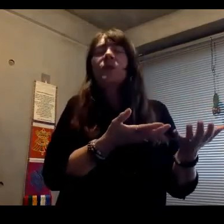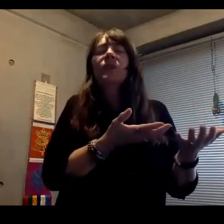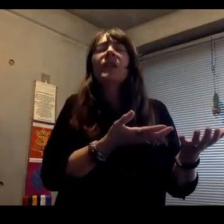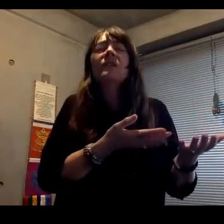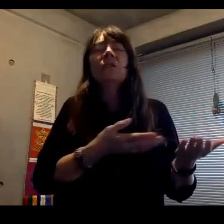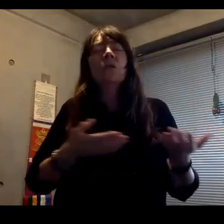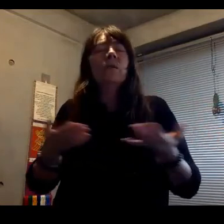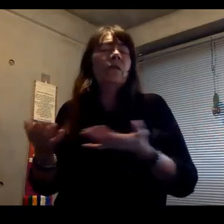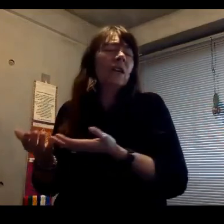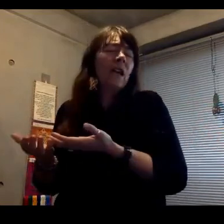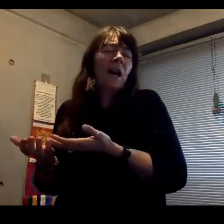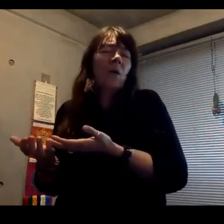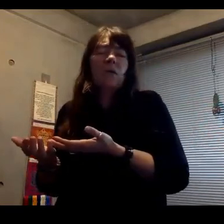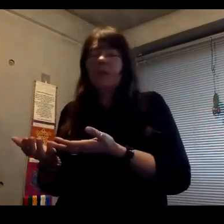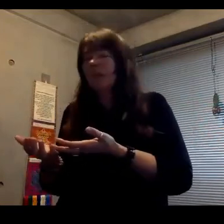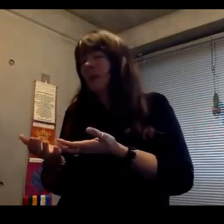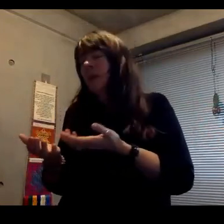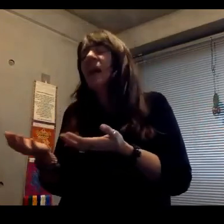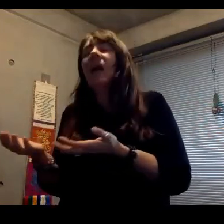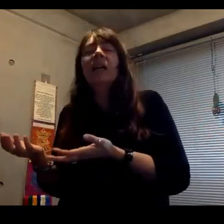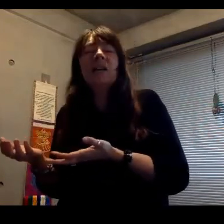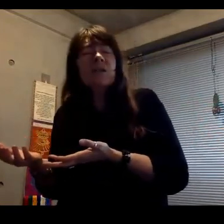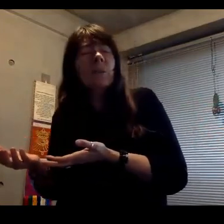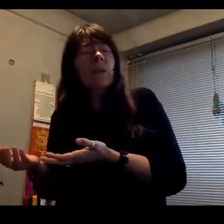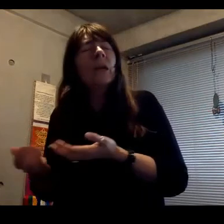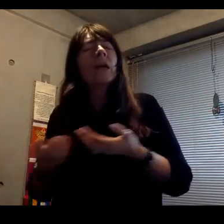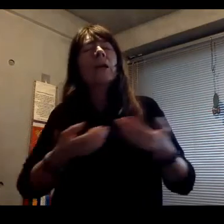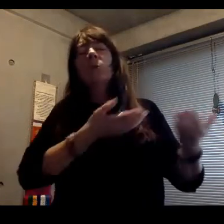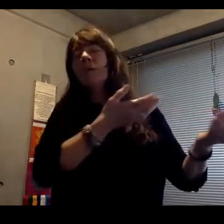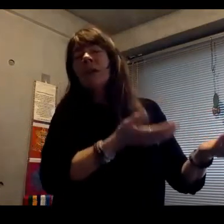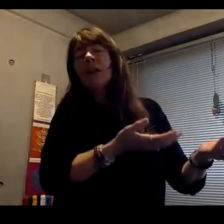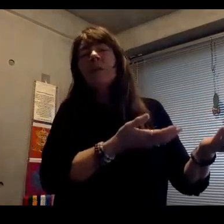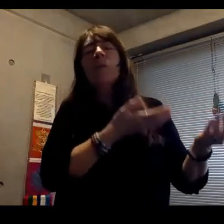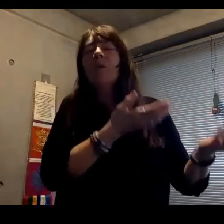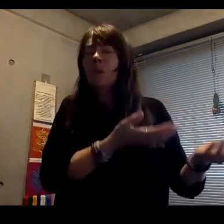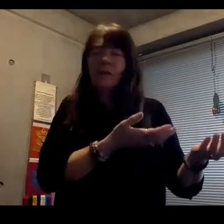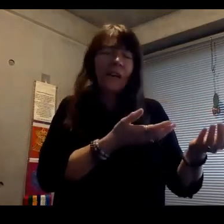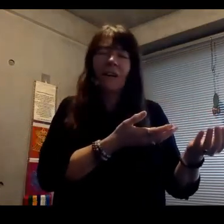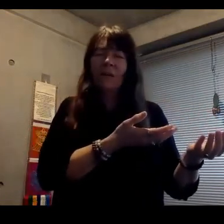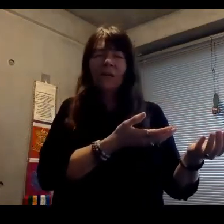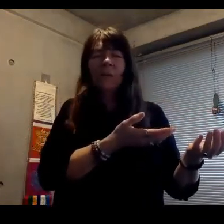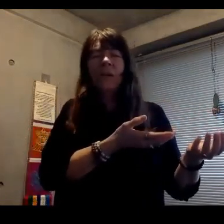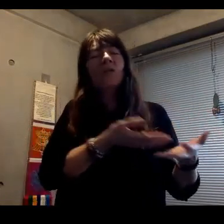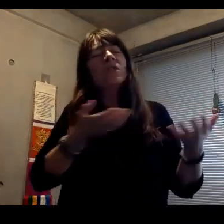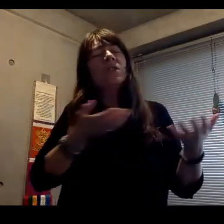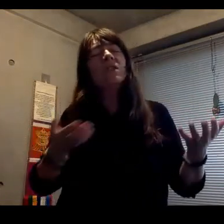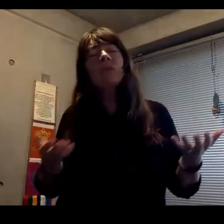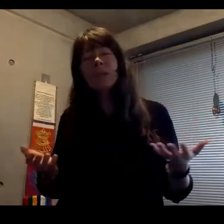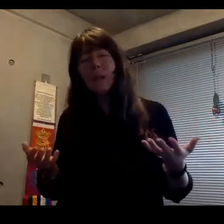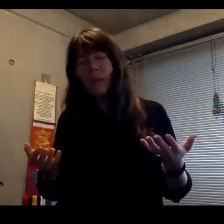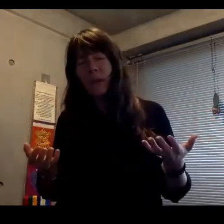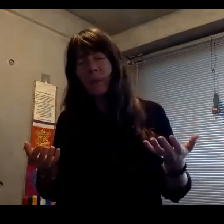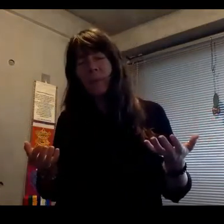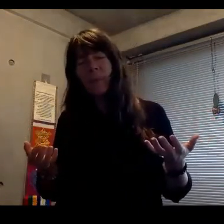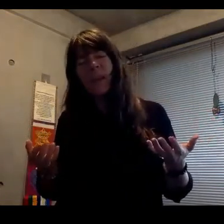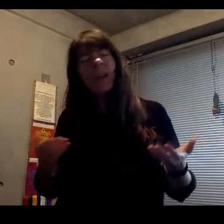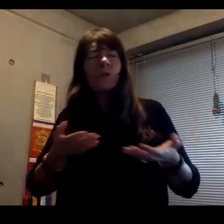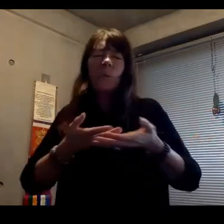different things. You're in fear now of dying of something. You were in fear before of dying of something. Just a different